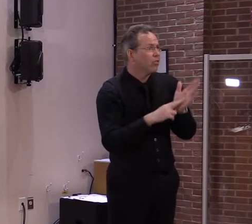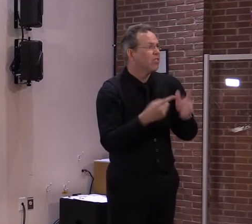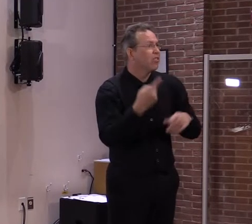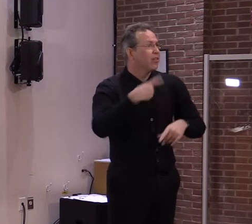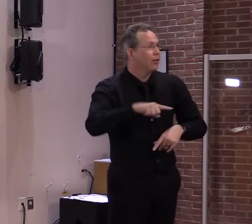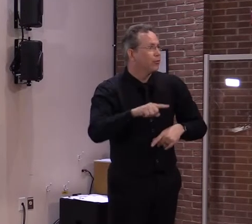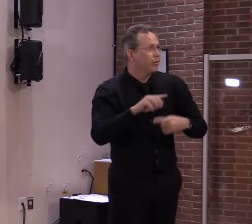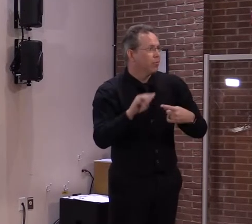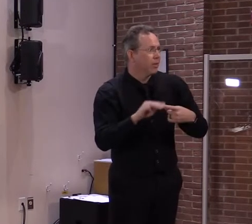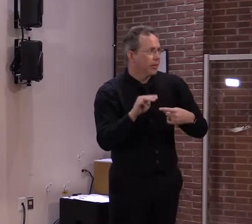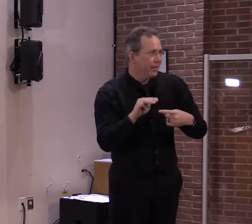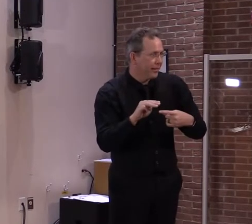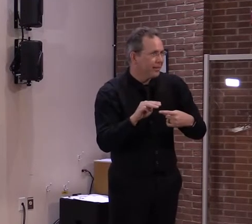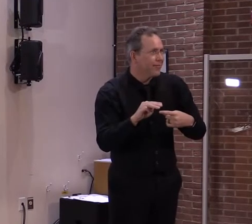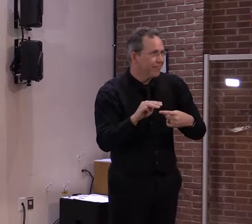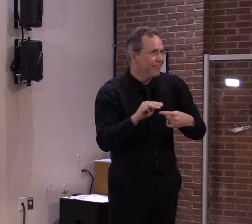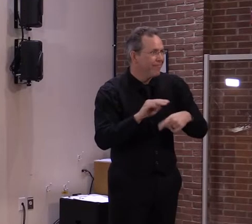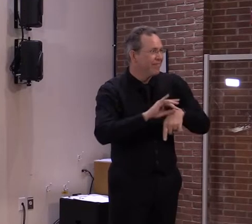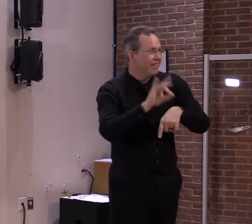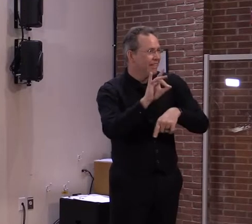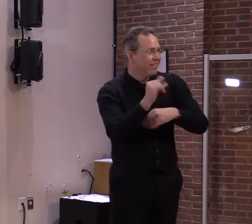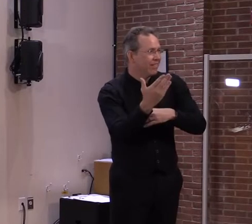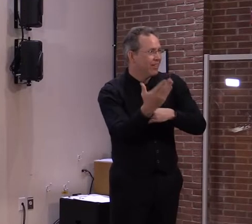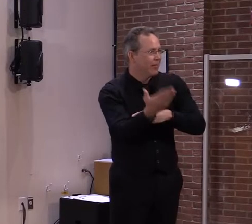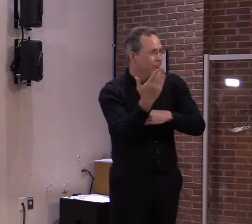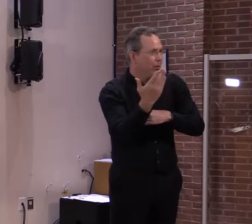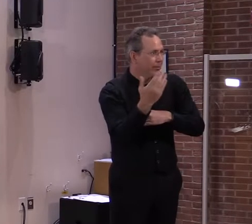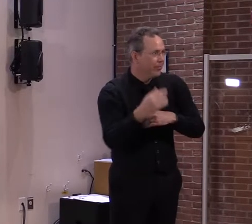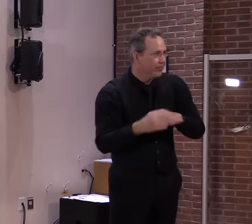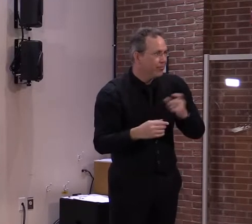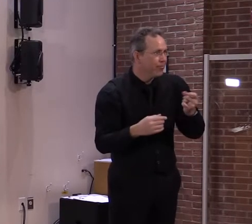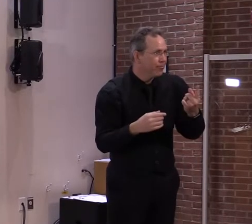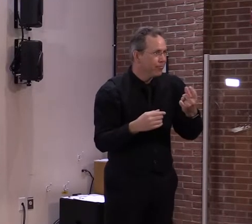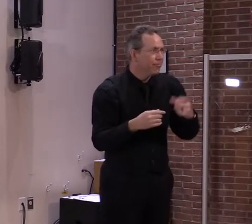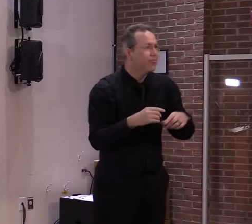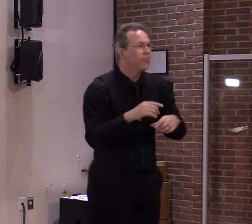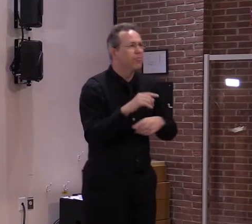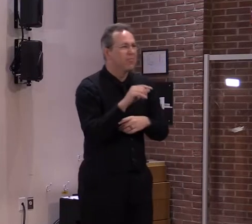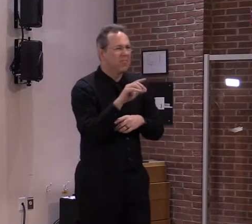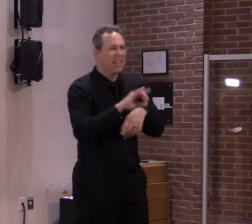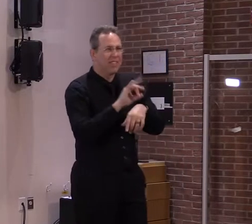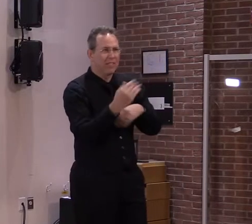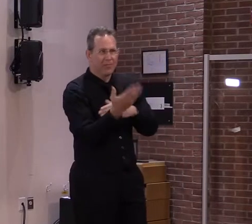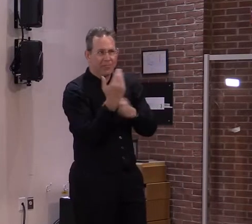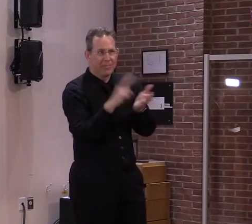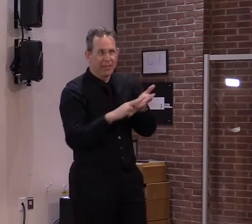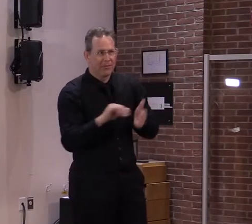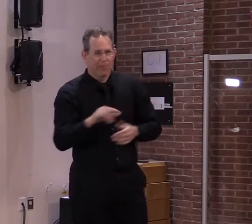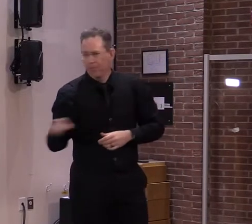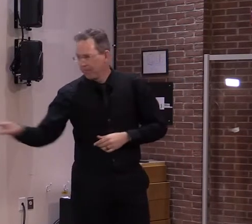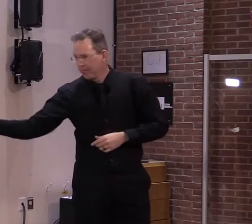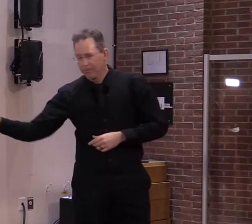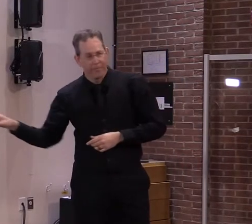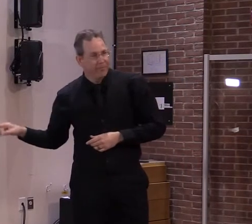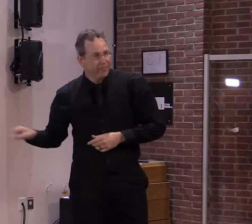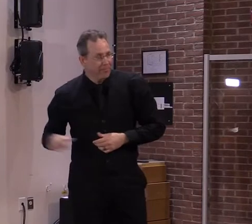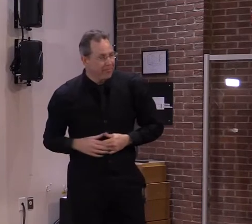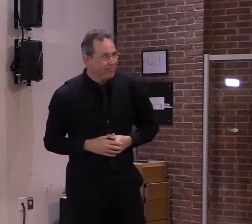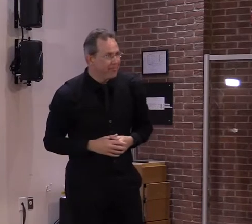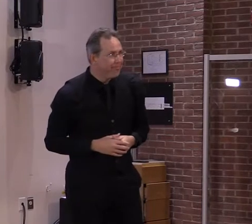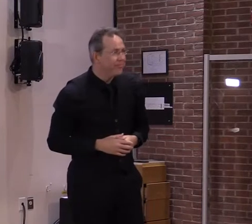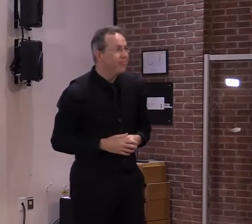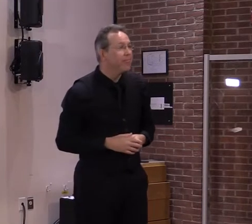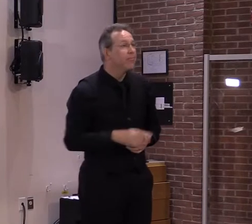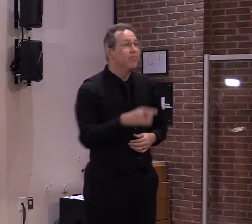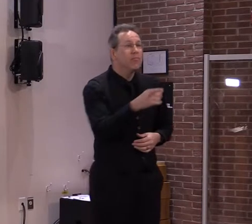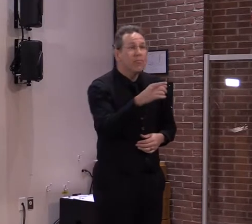begin next Monday, April 12th at 8:15. If you haven't done so already, I encourage you